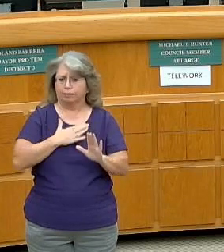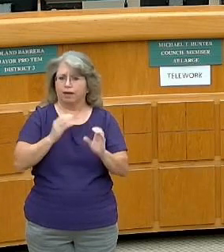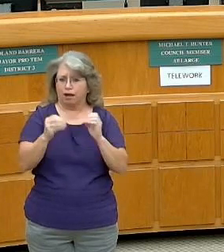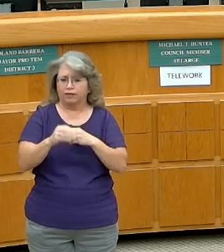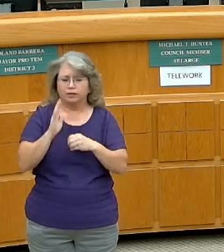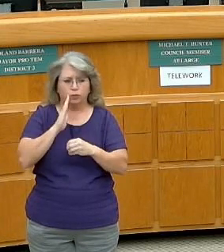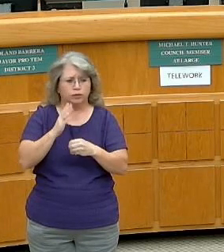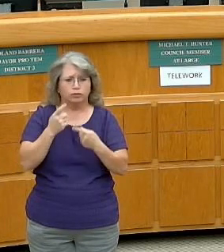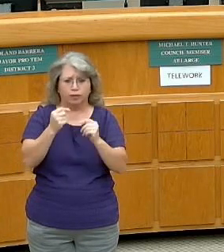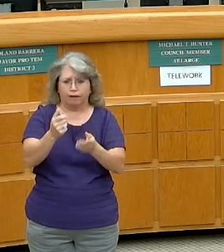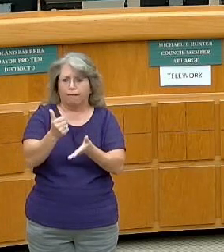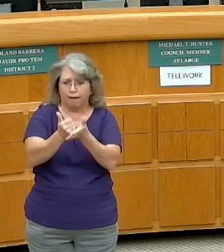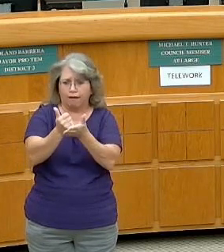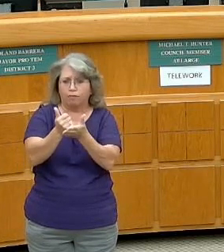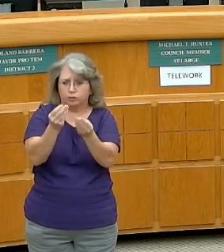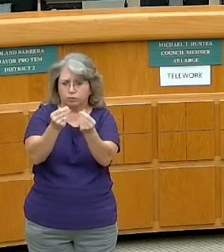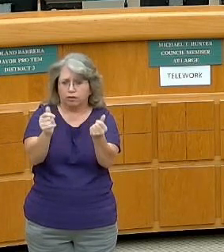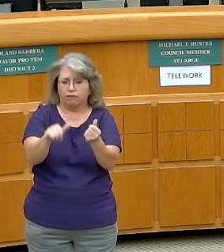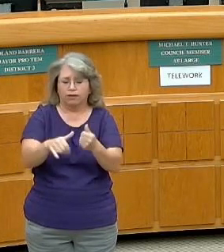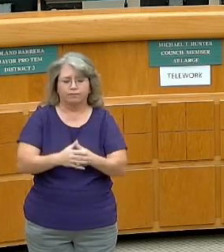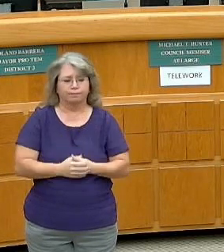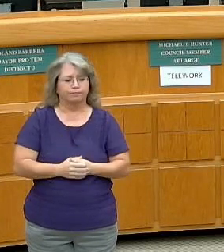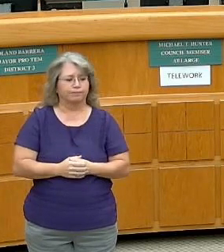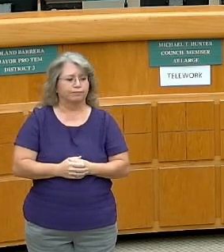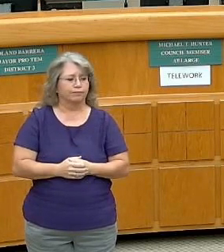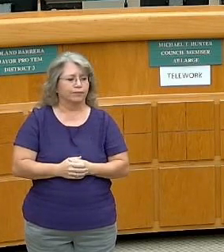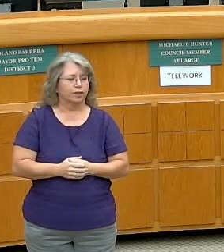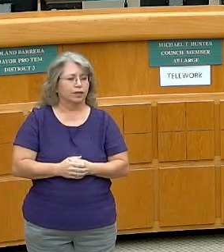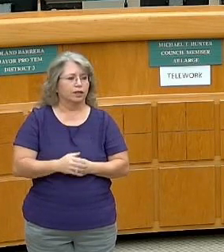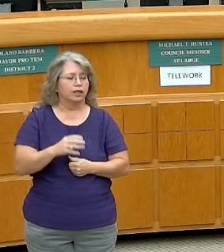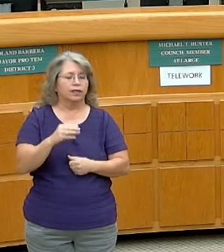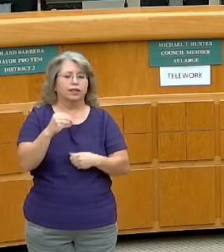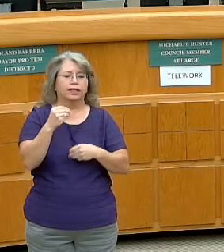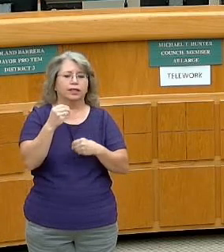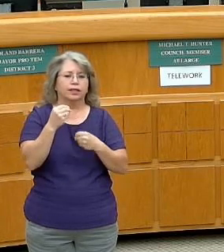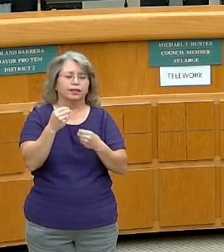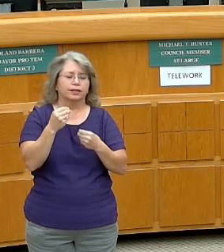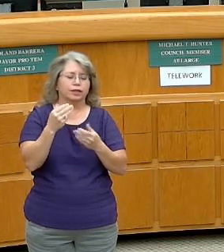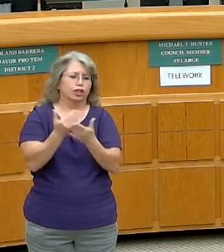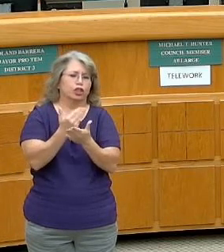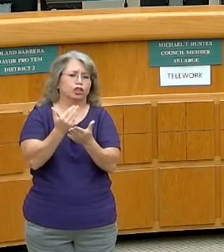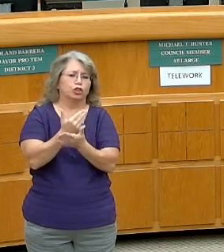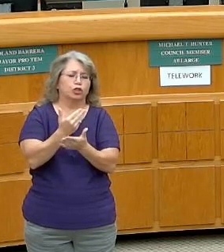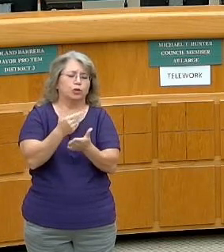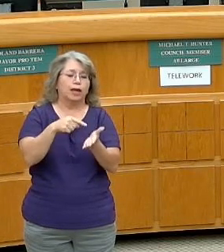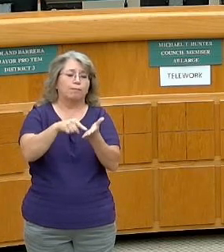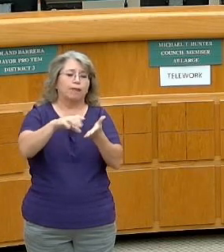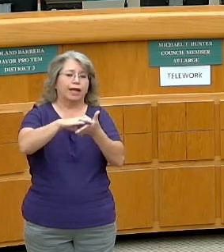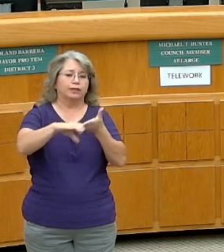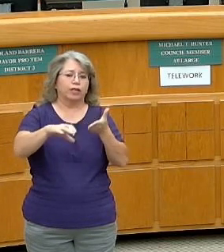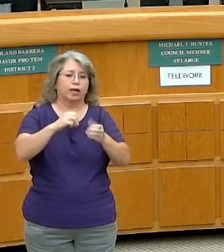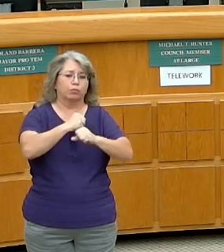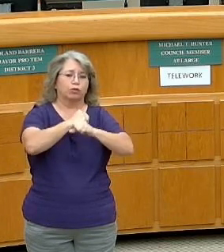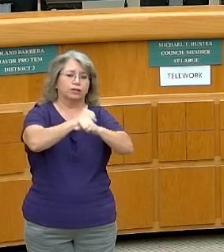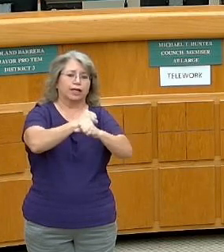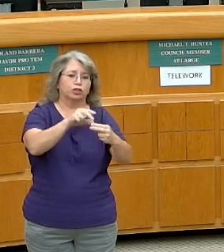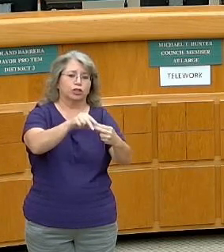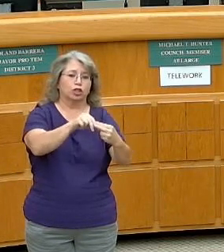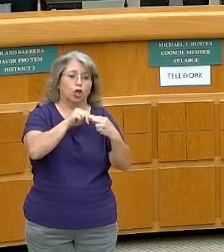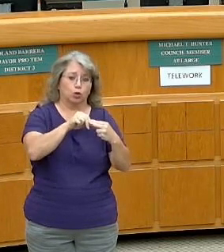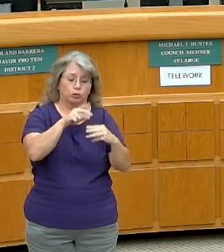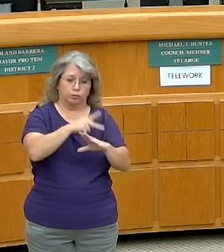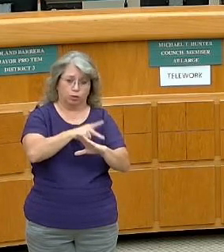Wanted to let you know also about the new Paycheck Protection Loan Program. This is for small businesses.